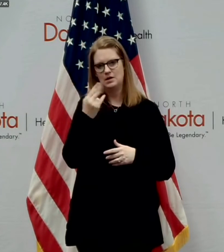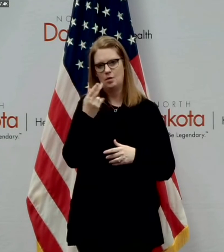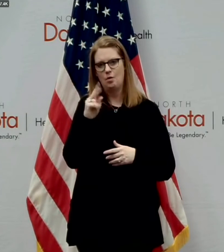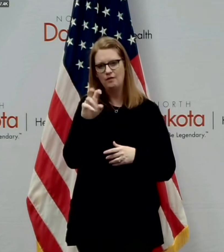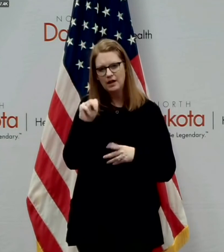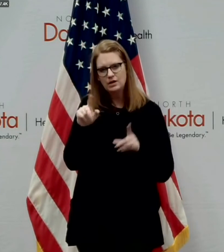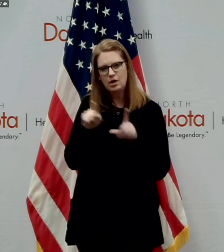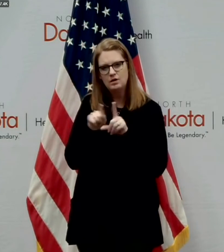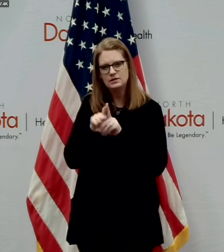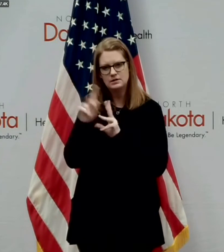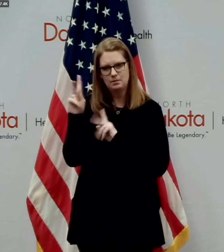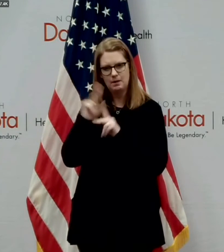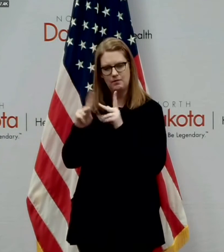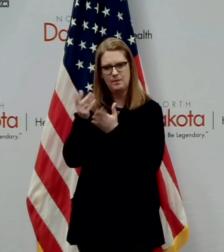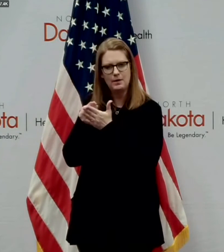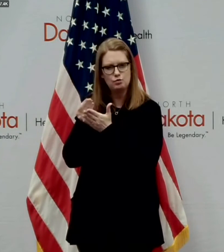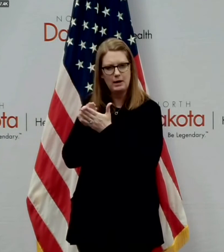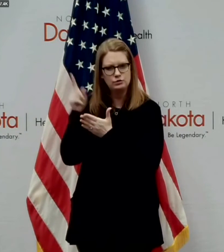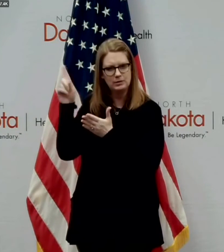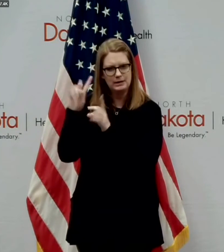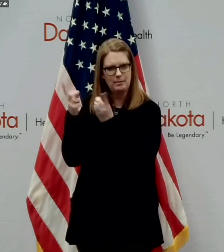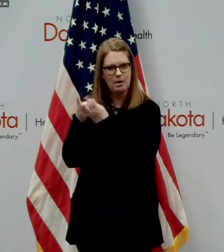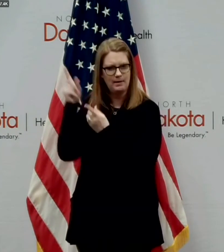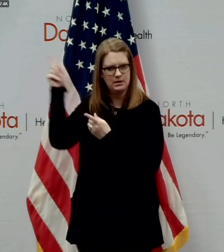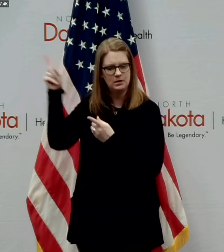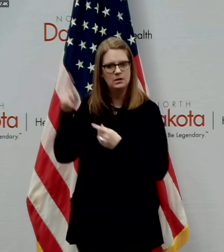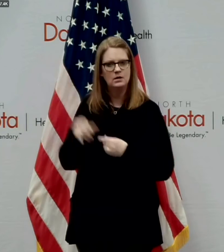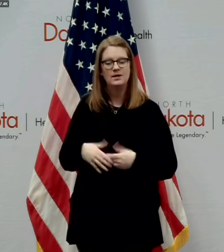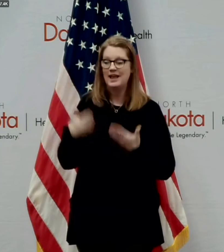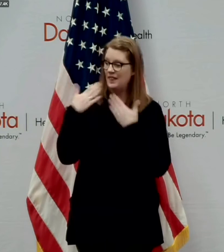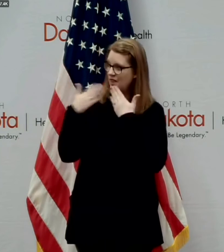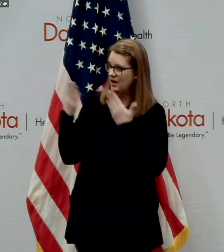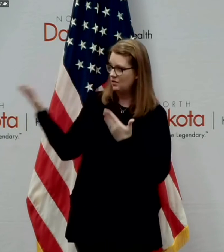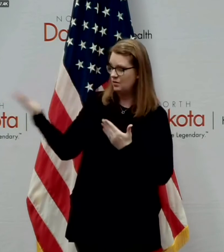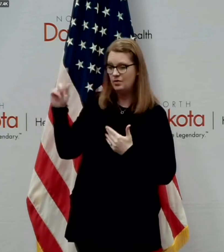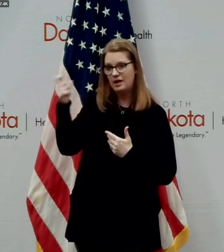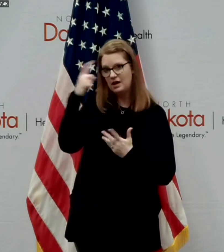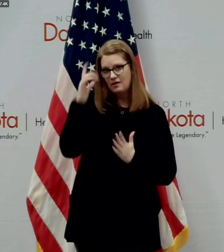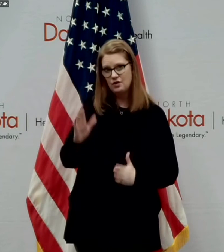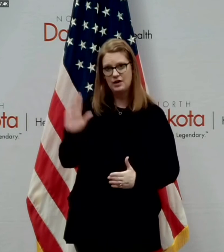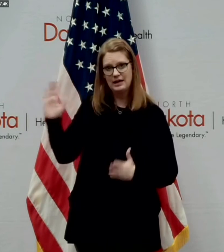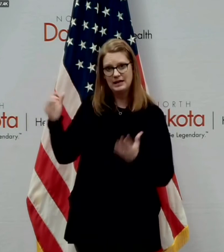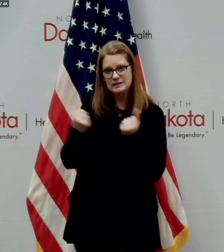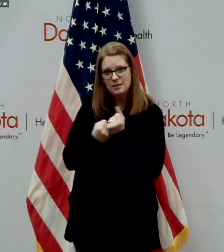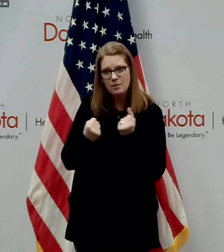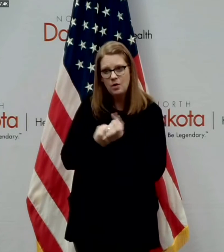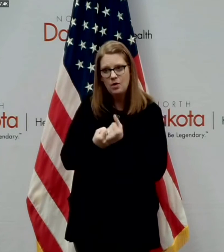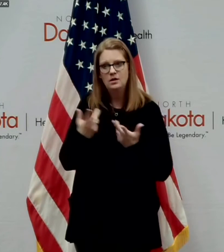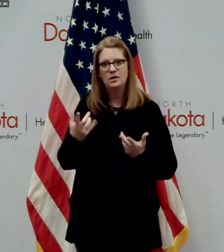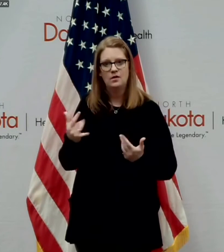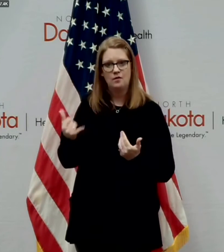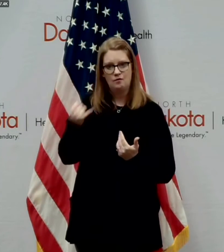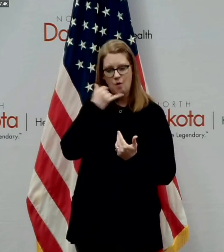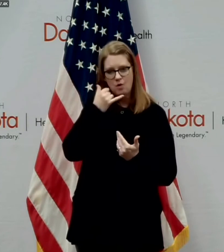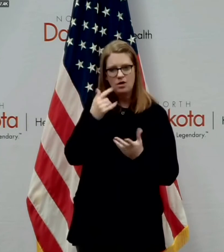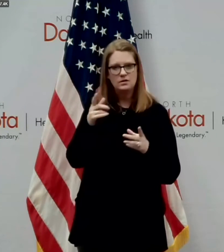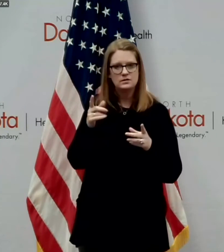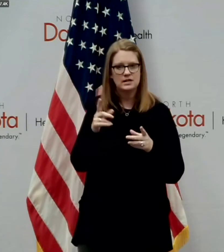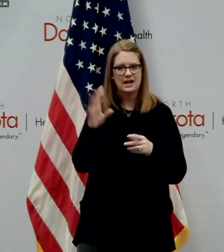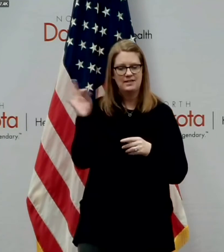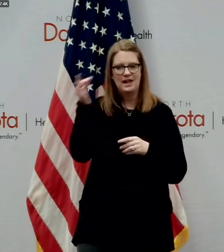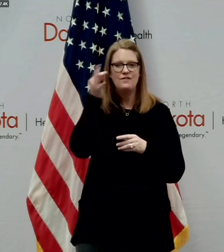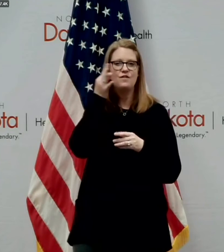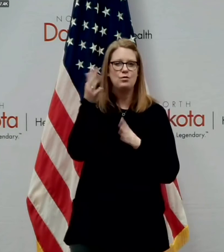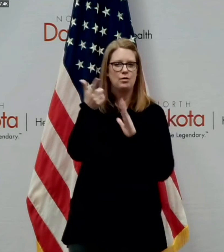Treasury. Again, very thankful for Governor and his support and letters of support, phone calls on some of that federal